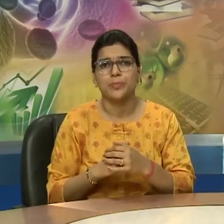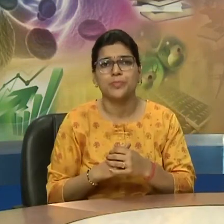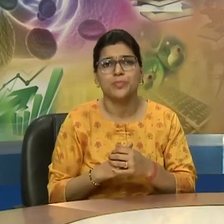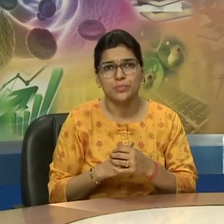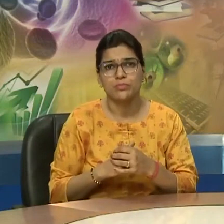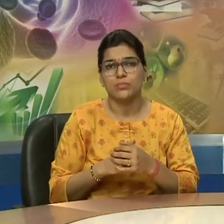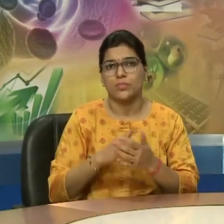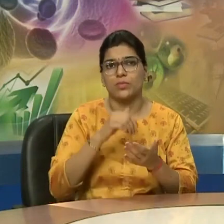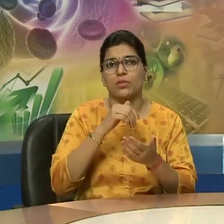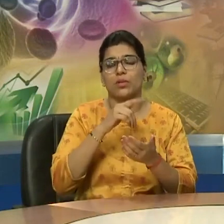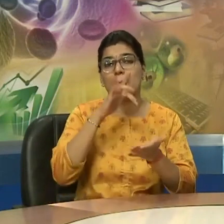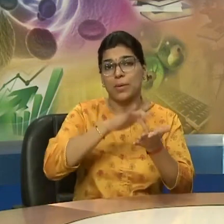Do you know?